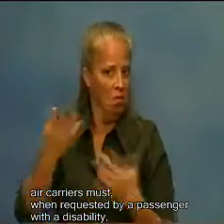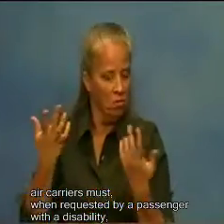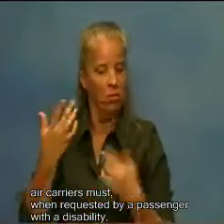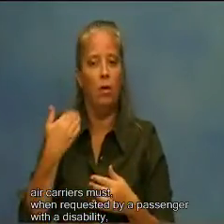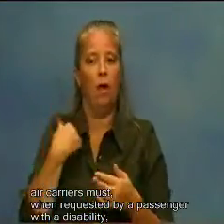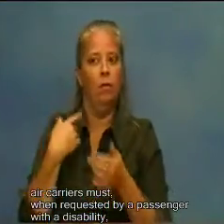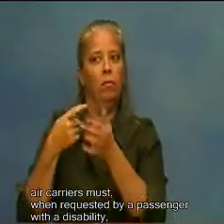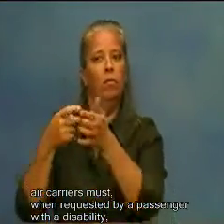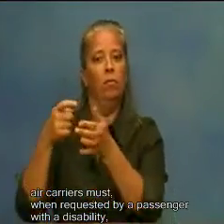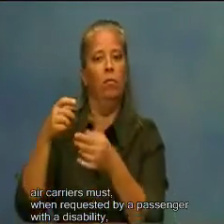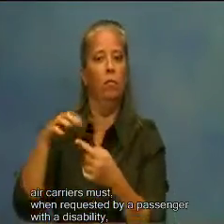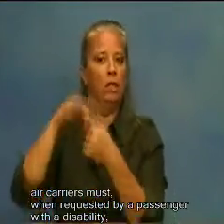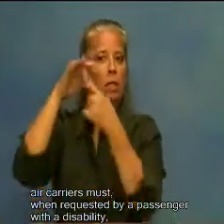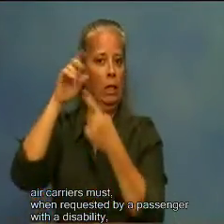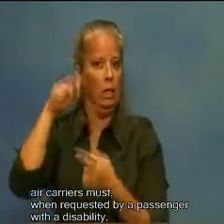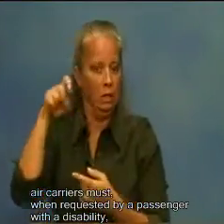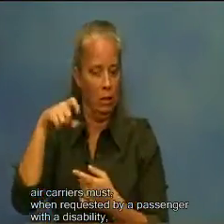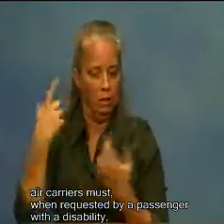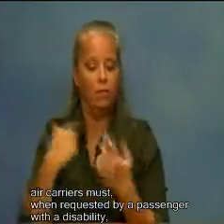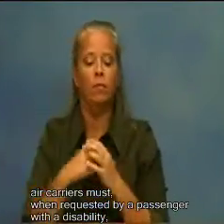requested by a passenger with a disability,